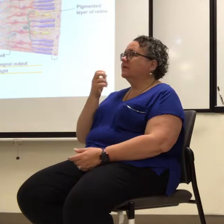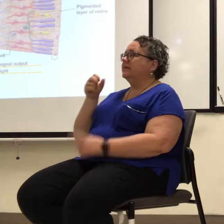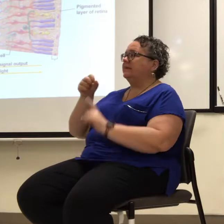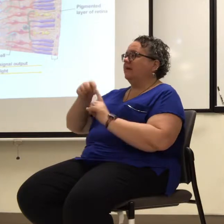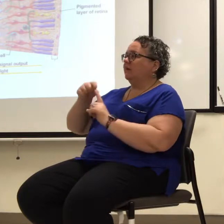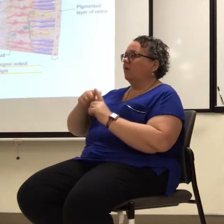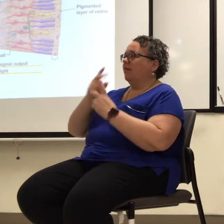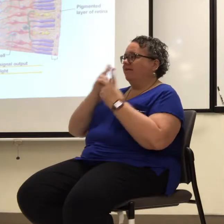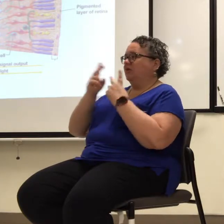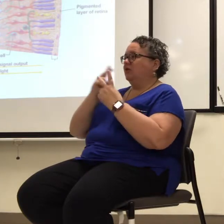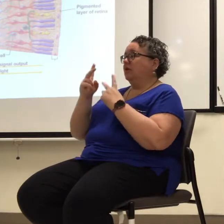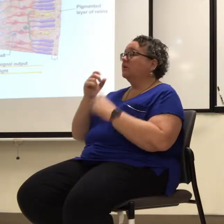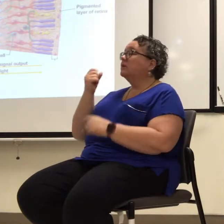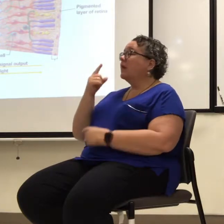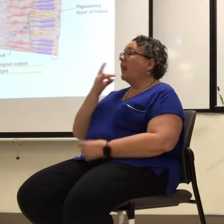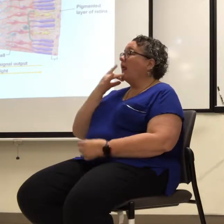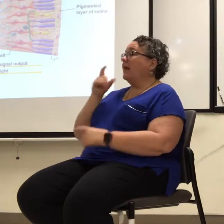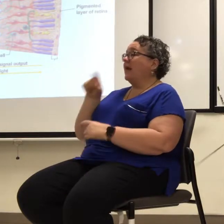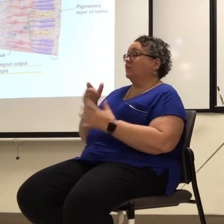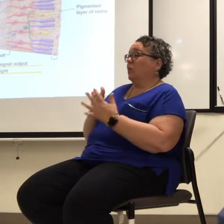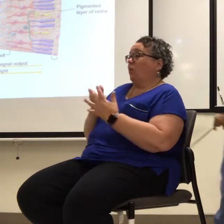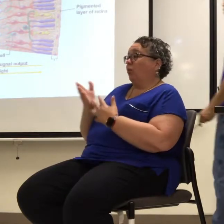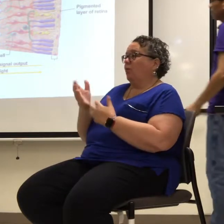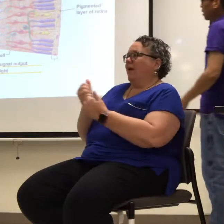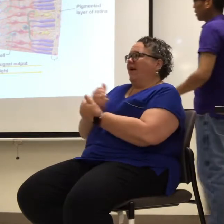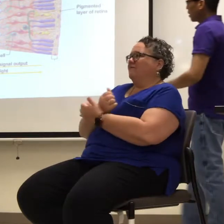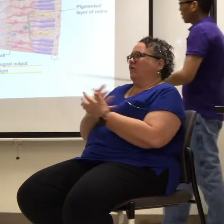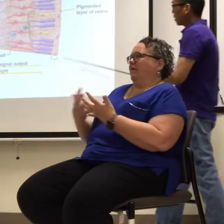signal of vision. Light has to pass through everything